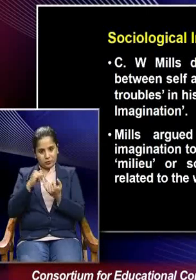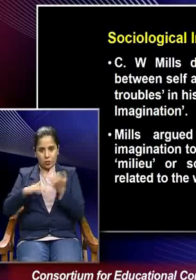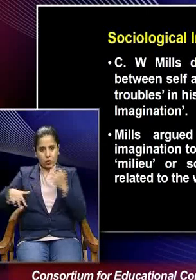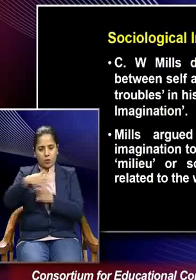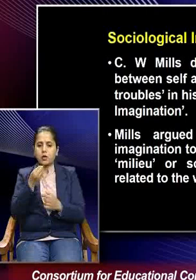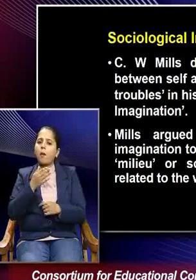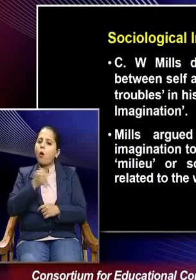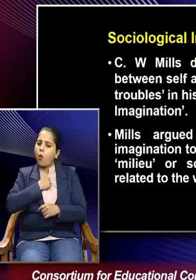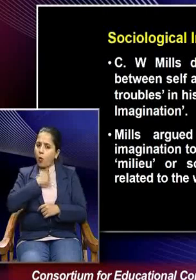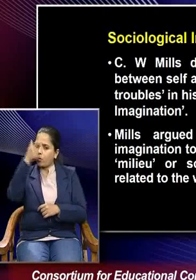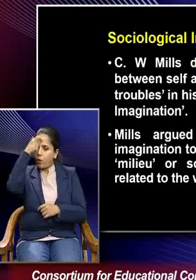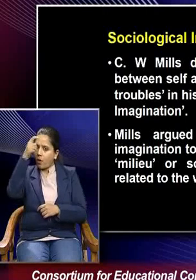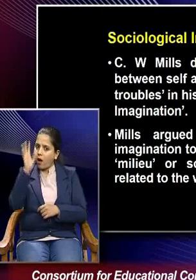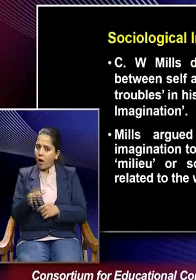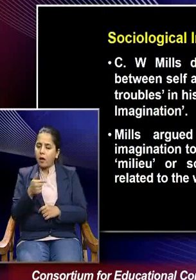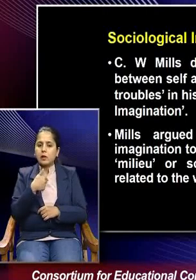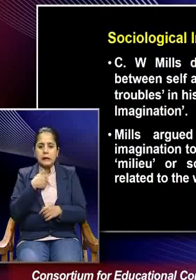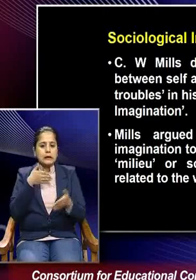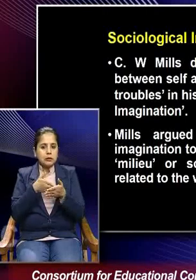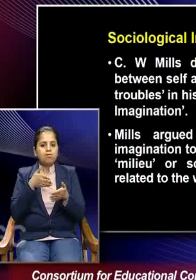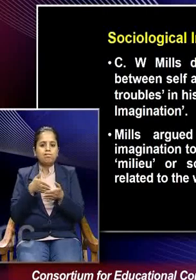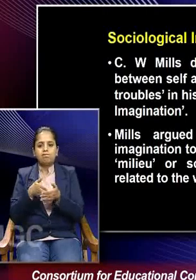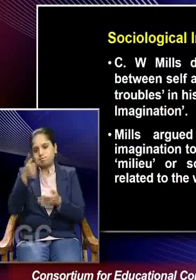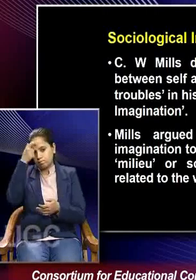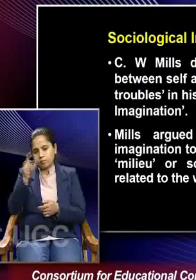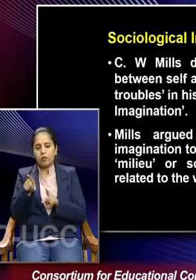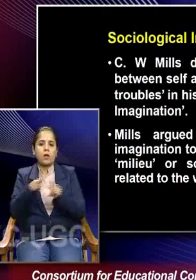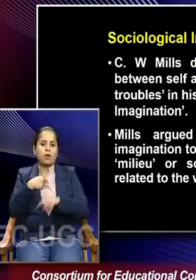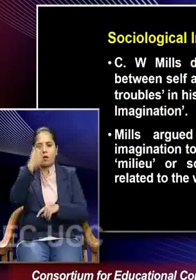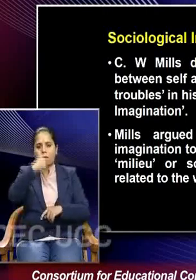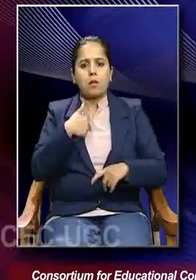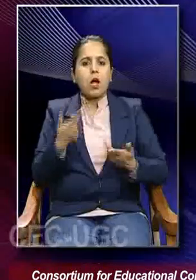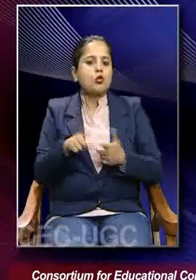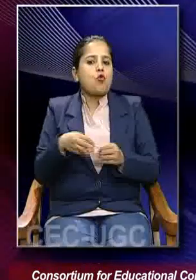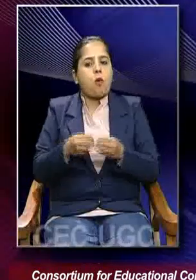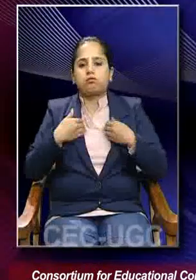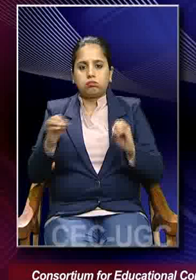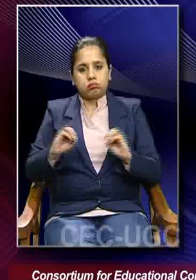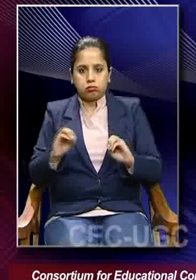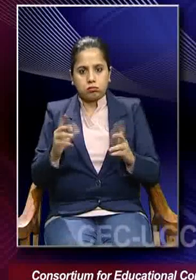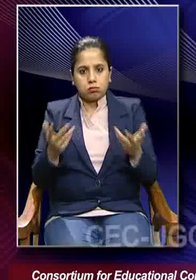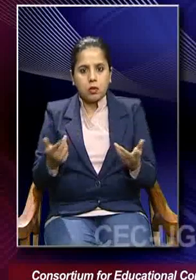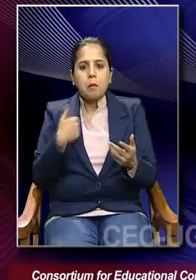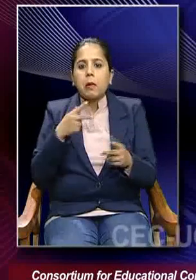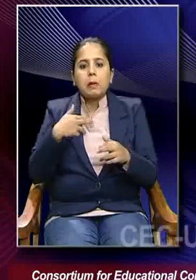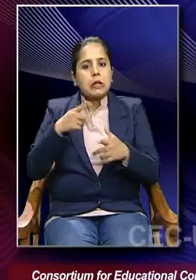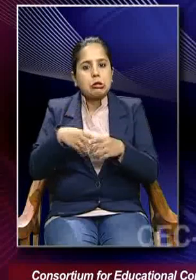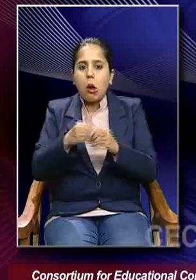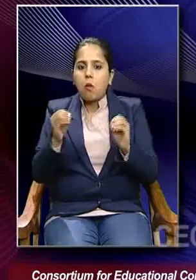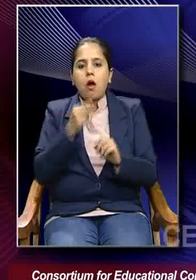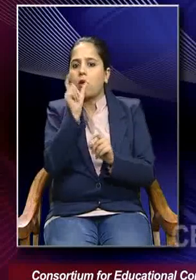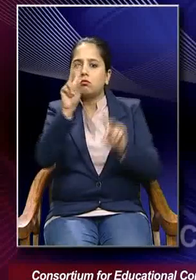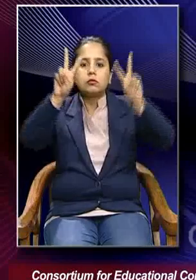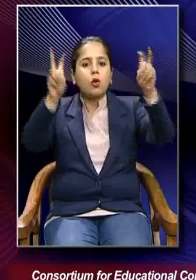some problems which we are facing. Say as an individual, I don't have a job, so I am unemployed. Because